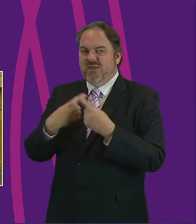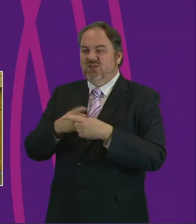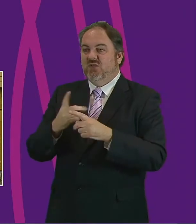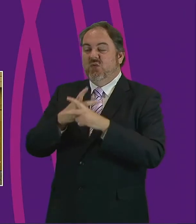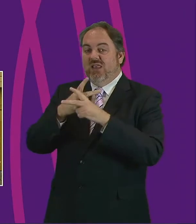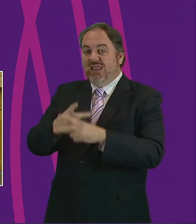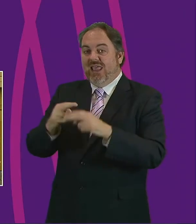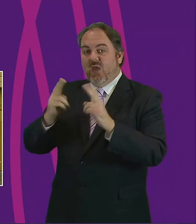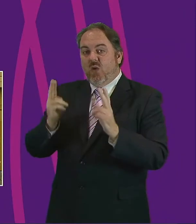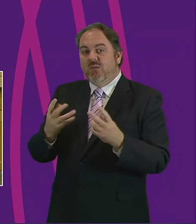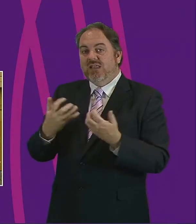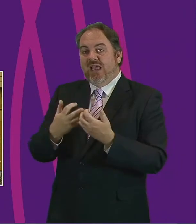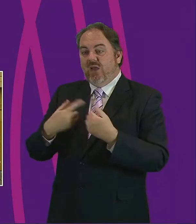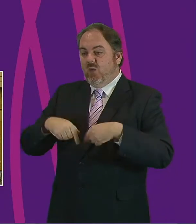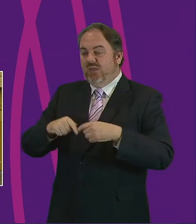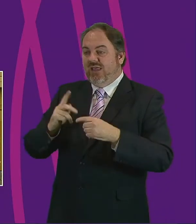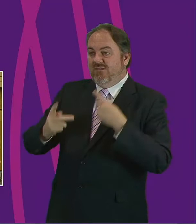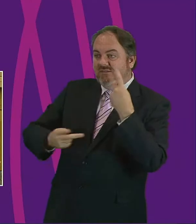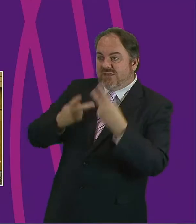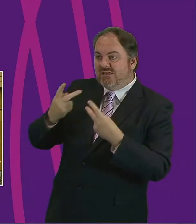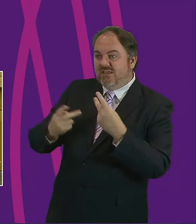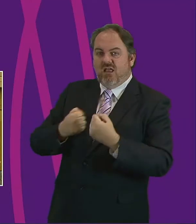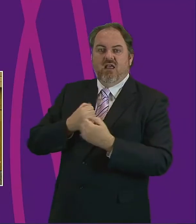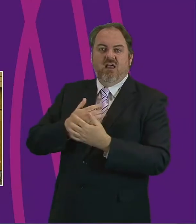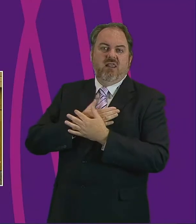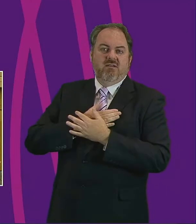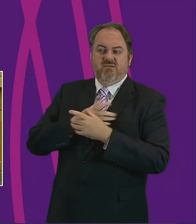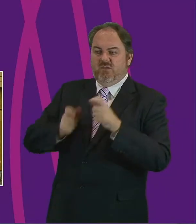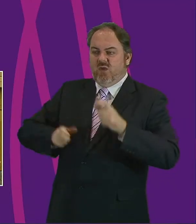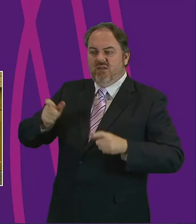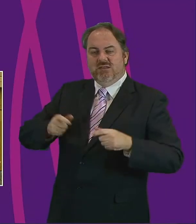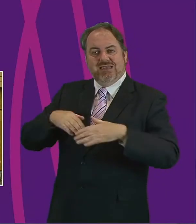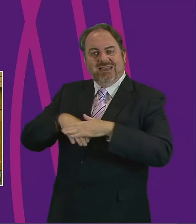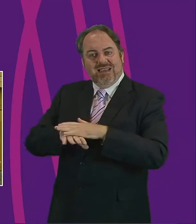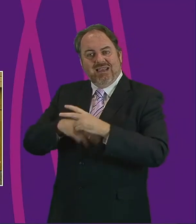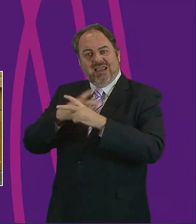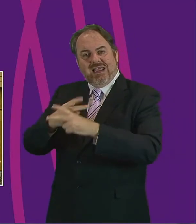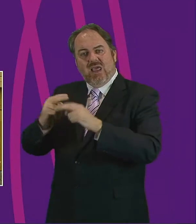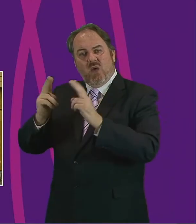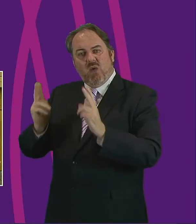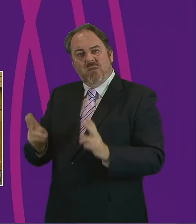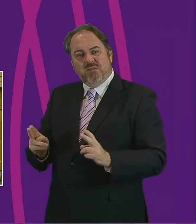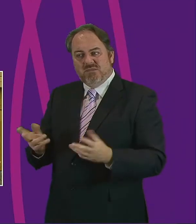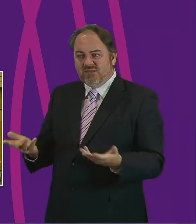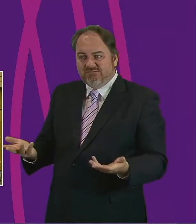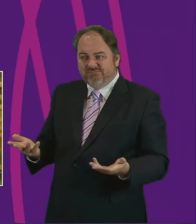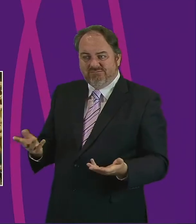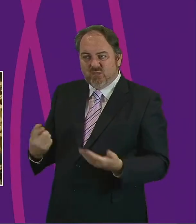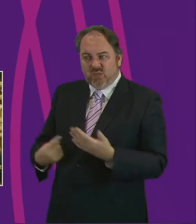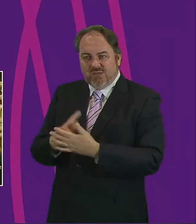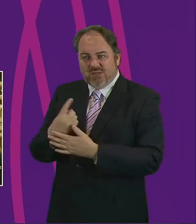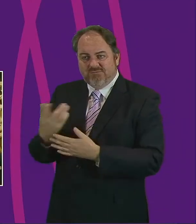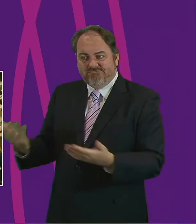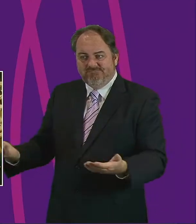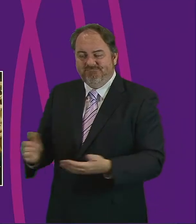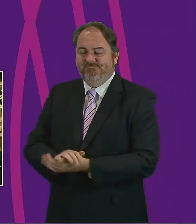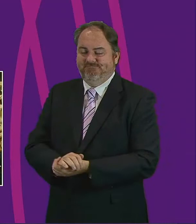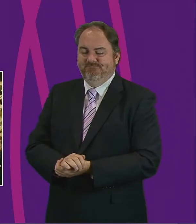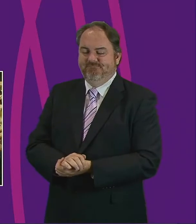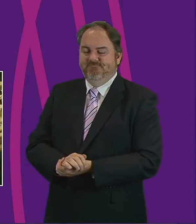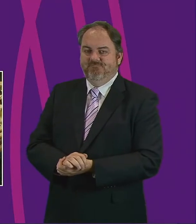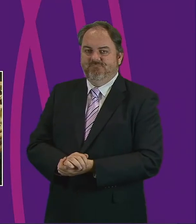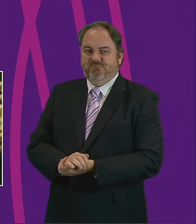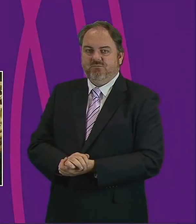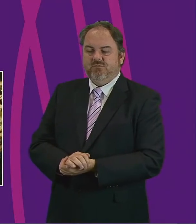on visiting these care homes to ensure that this situation is rectified? Thank you. Yes, we